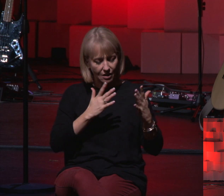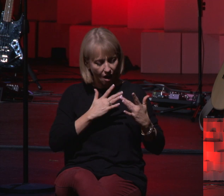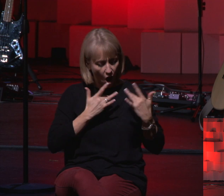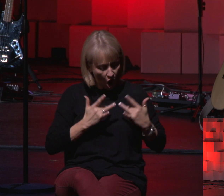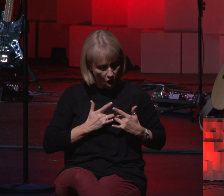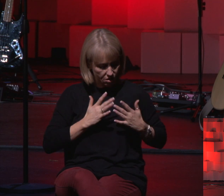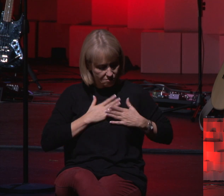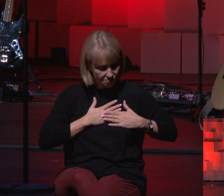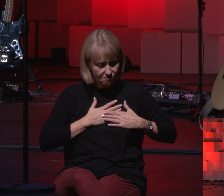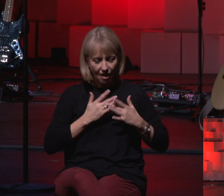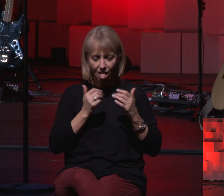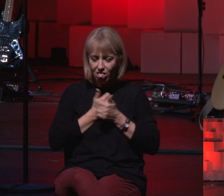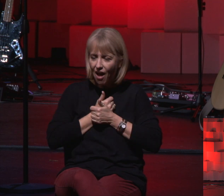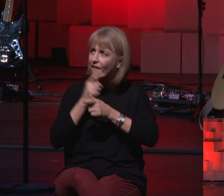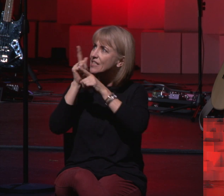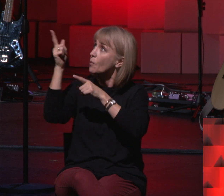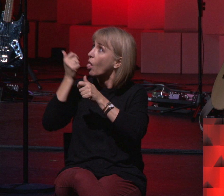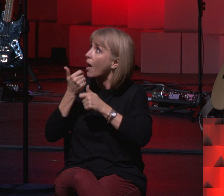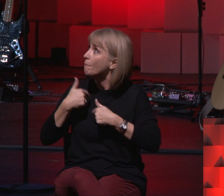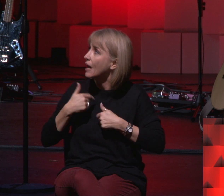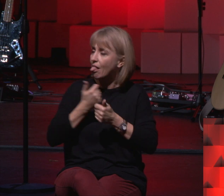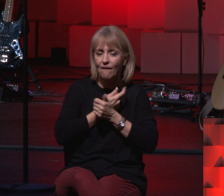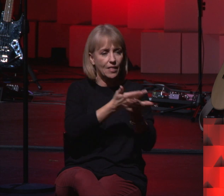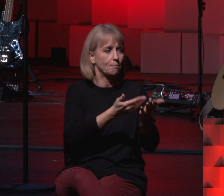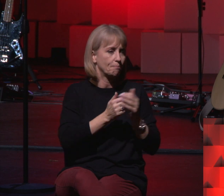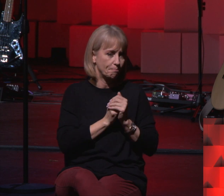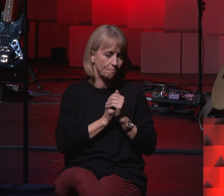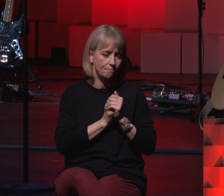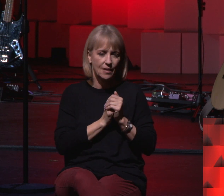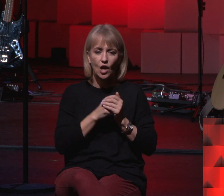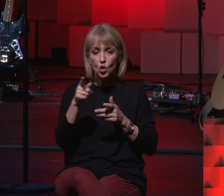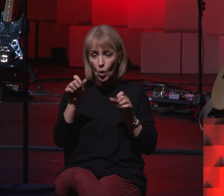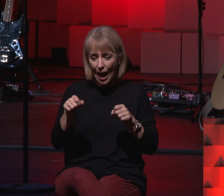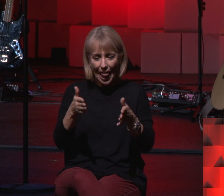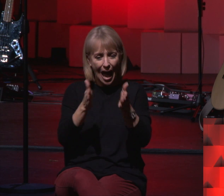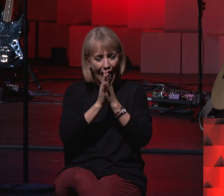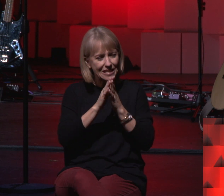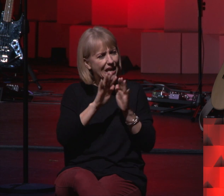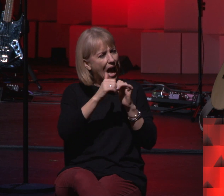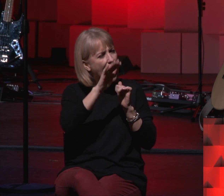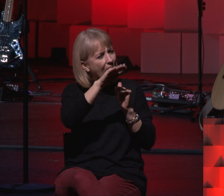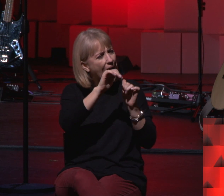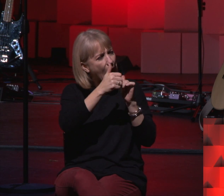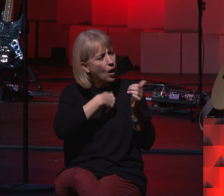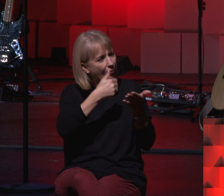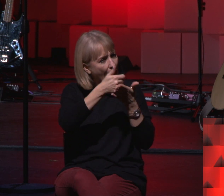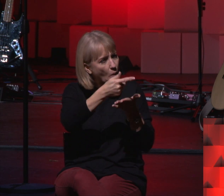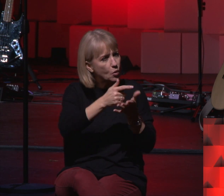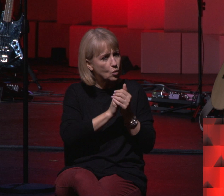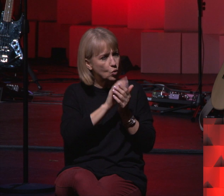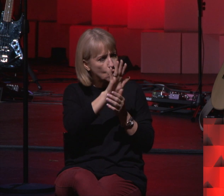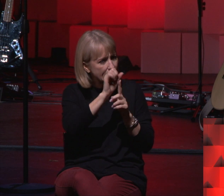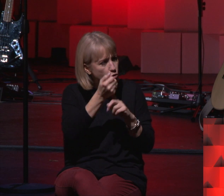learn to love the same way that God loves us. It's learning to ask, how can I help this person? How can I help this circumstance? However they